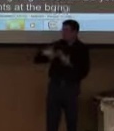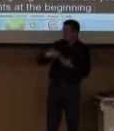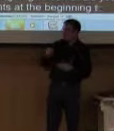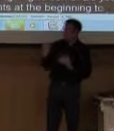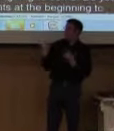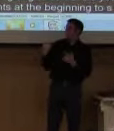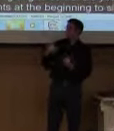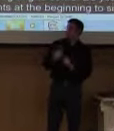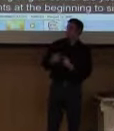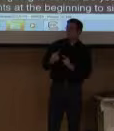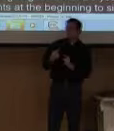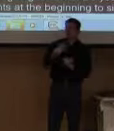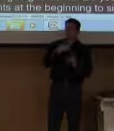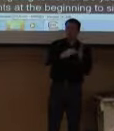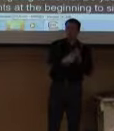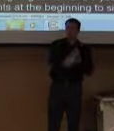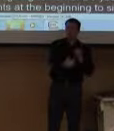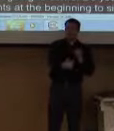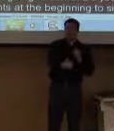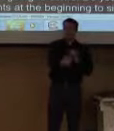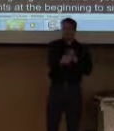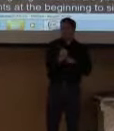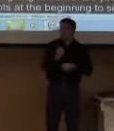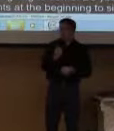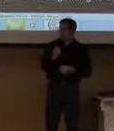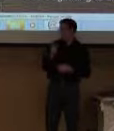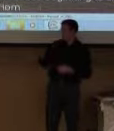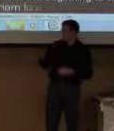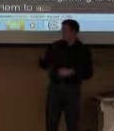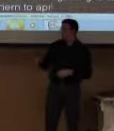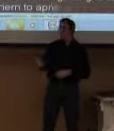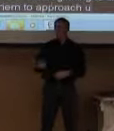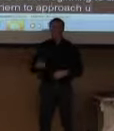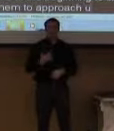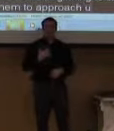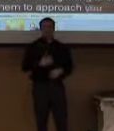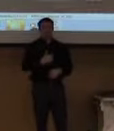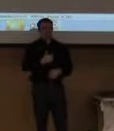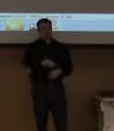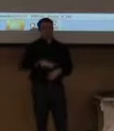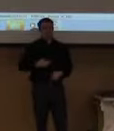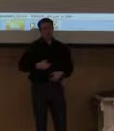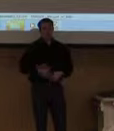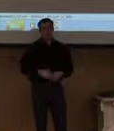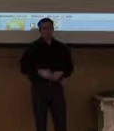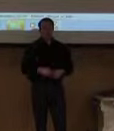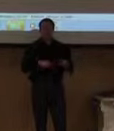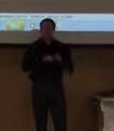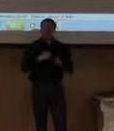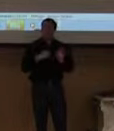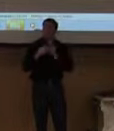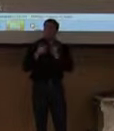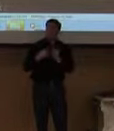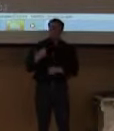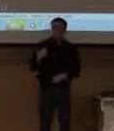you wait until they approach you and ask you? It tends to be me inviting. I'll also mention that